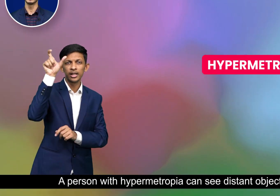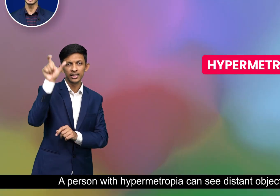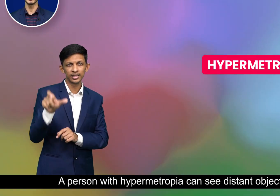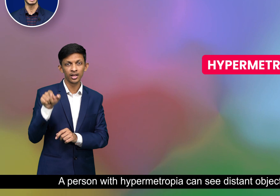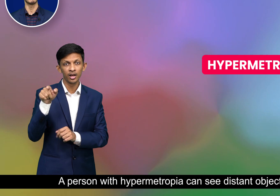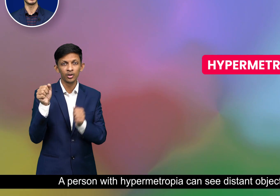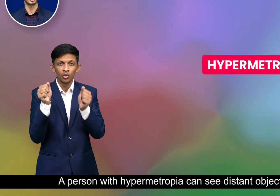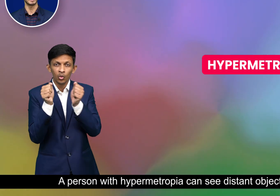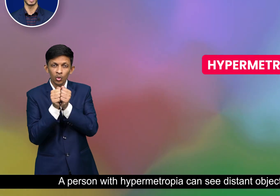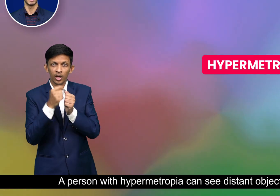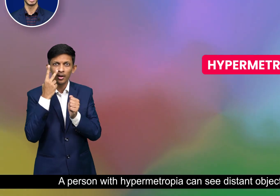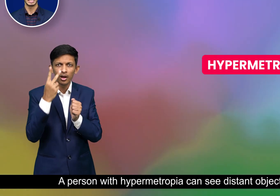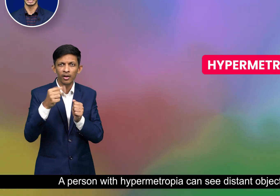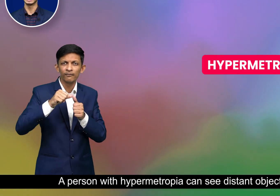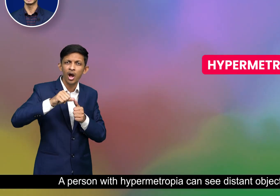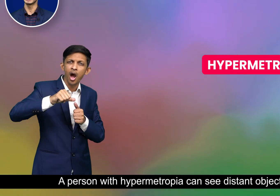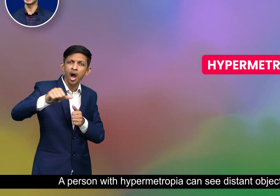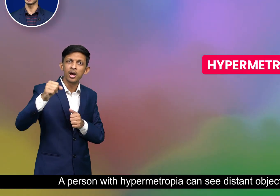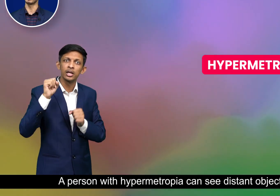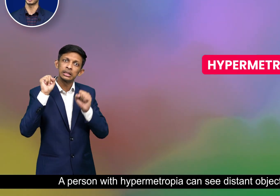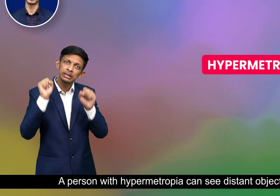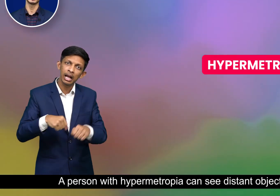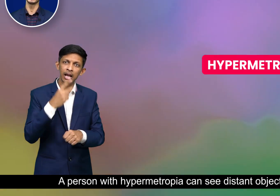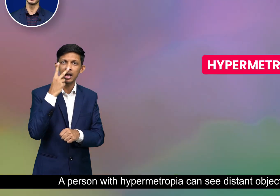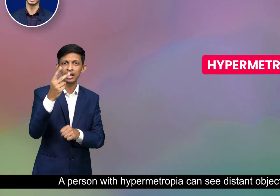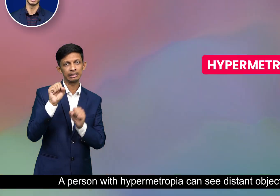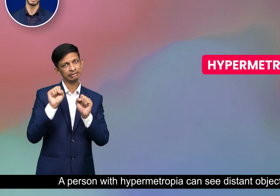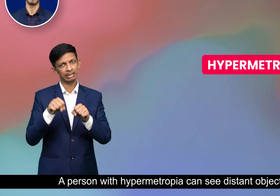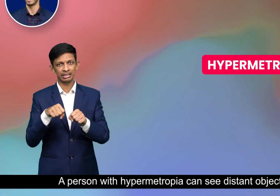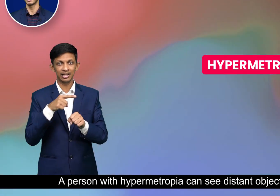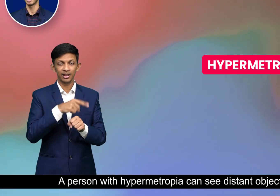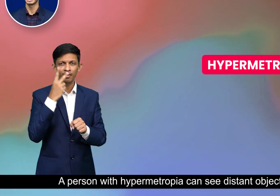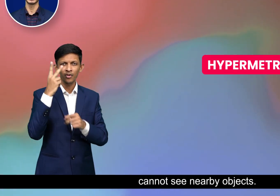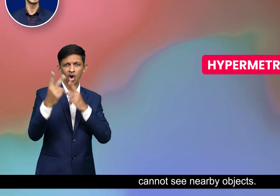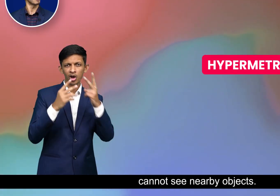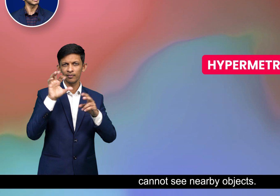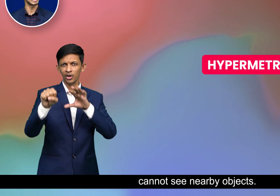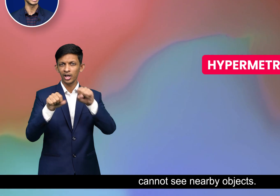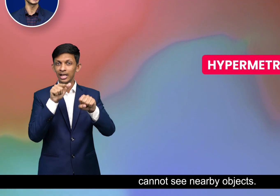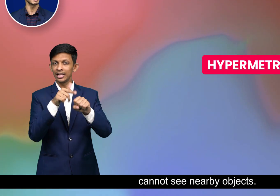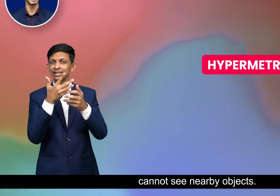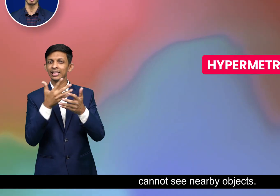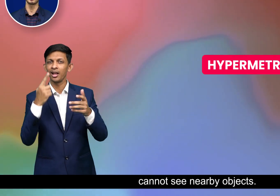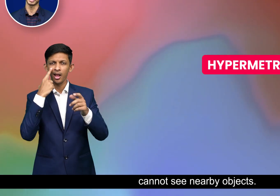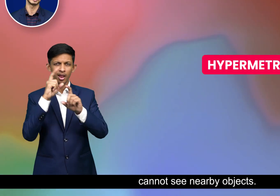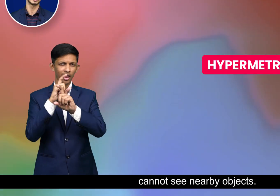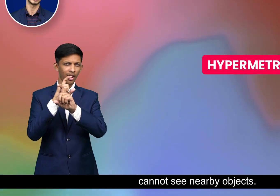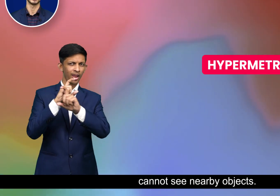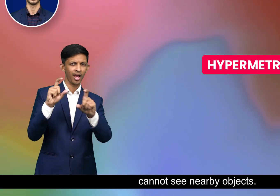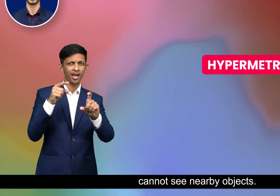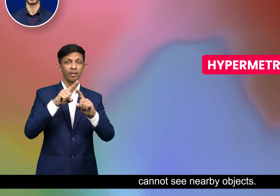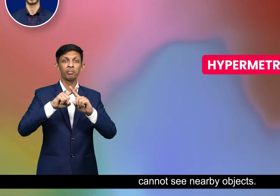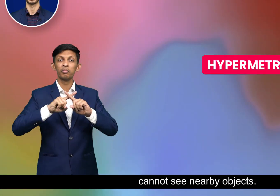A person with hypermetropia can see distant objects clearly but cannot see nearby